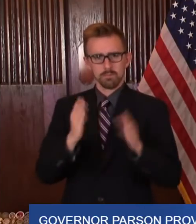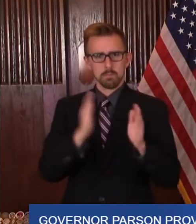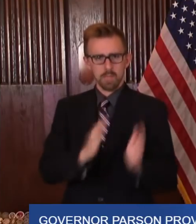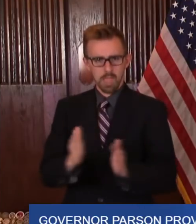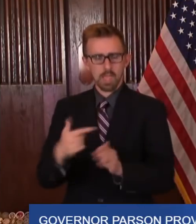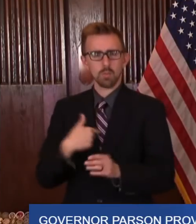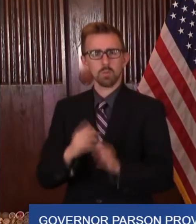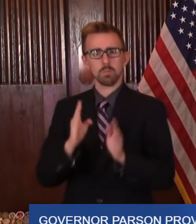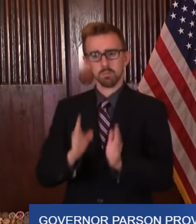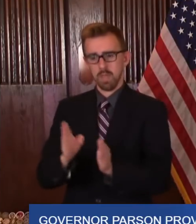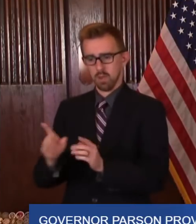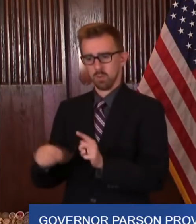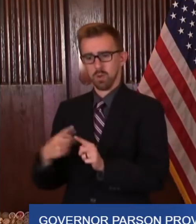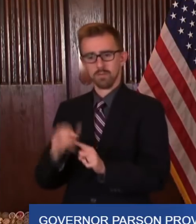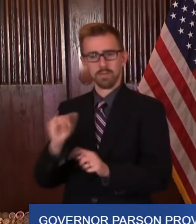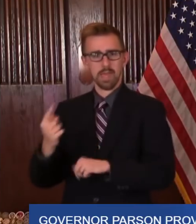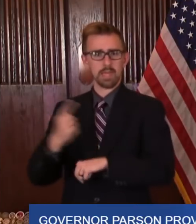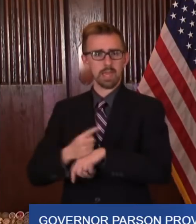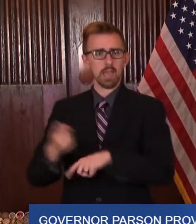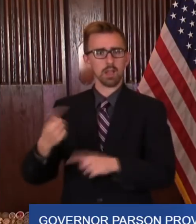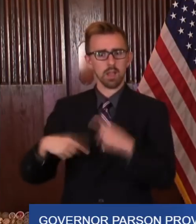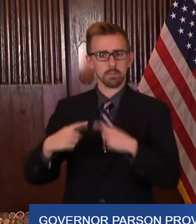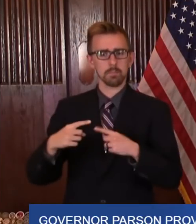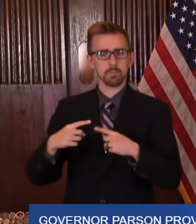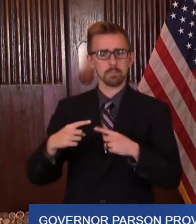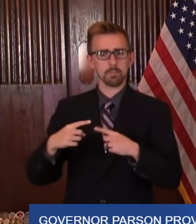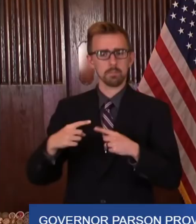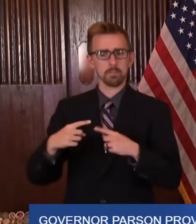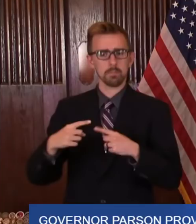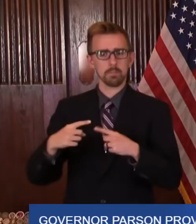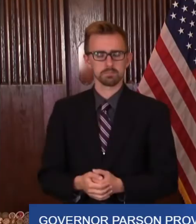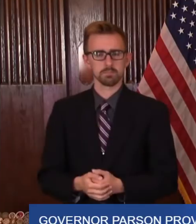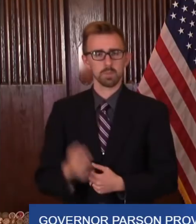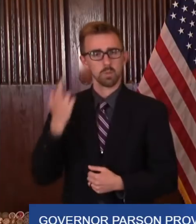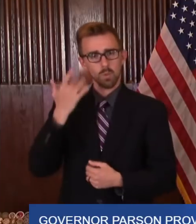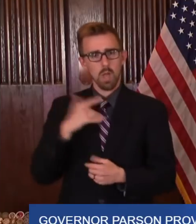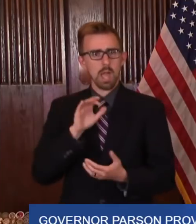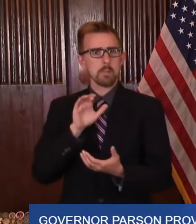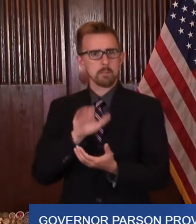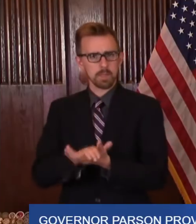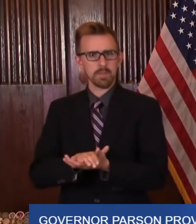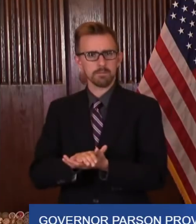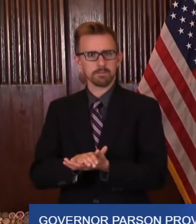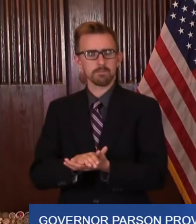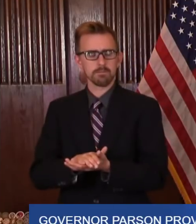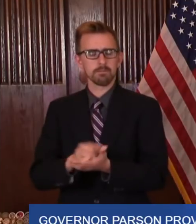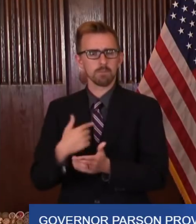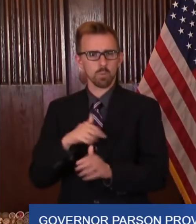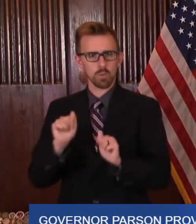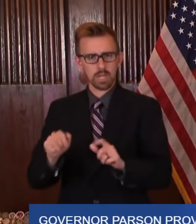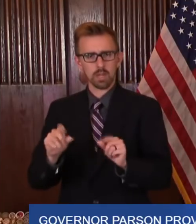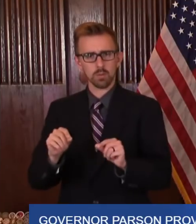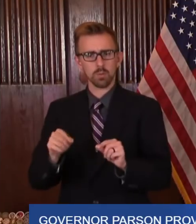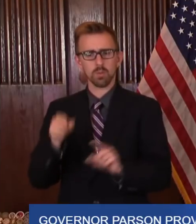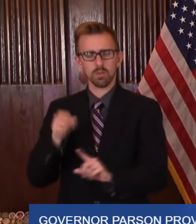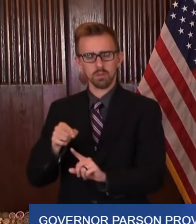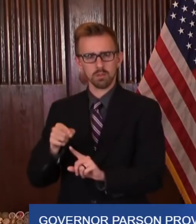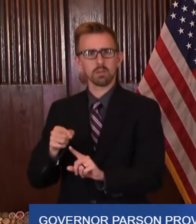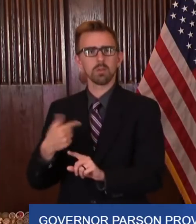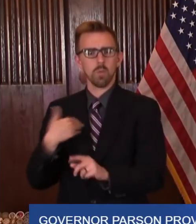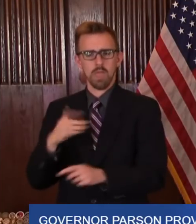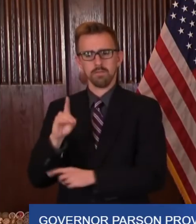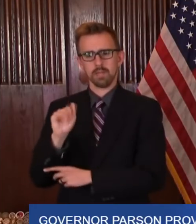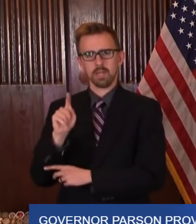and we're prepared for when that day comes. And I think we do at this point. And the reason I believe that so much is we finally have got